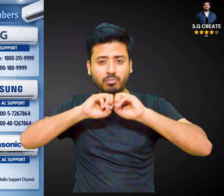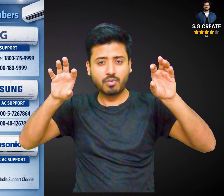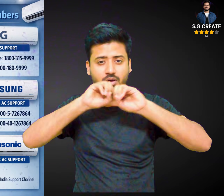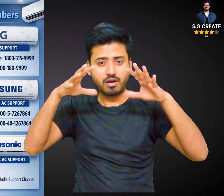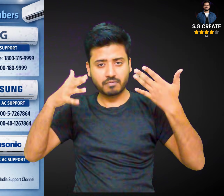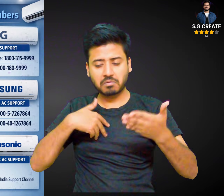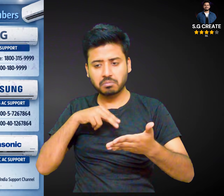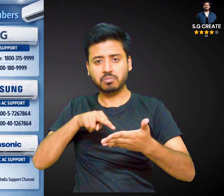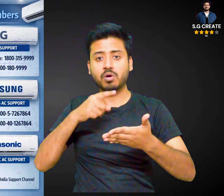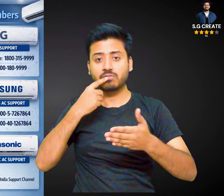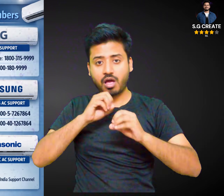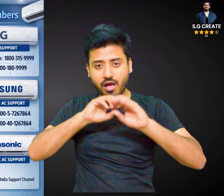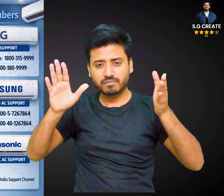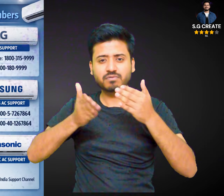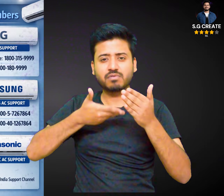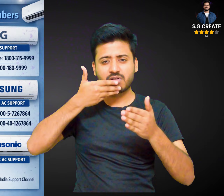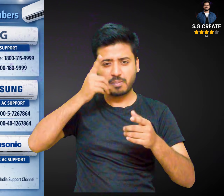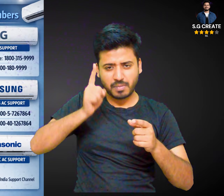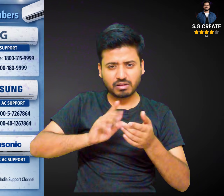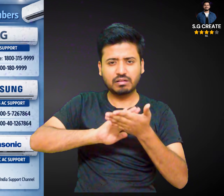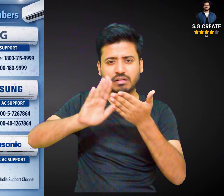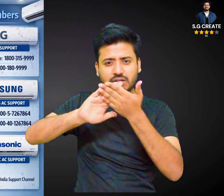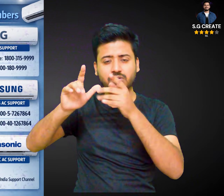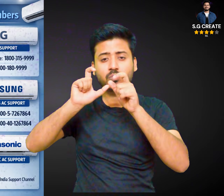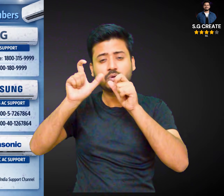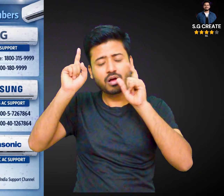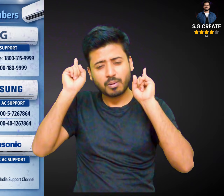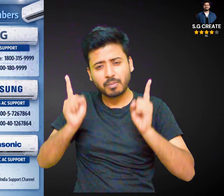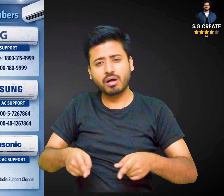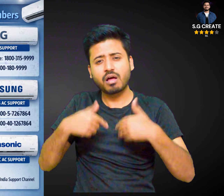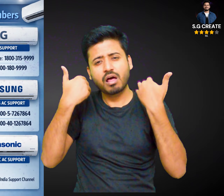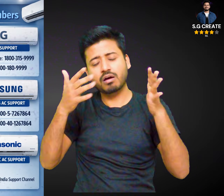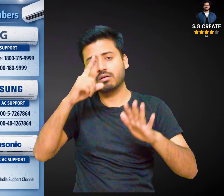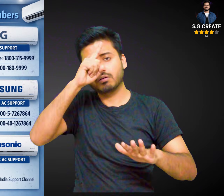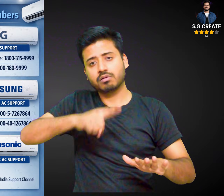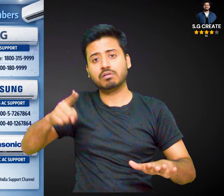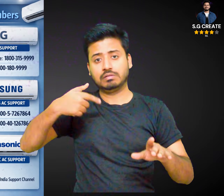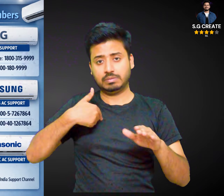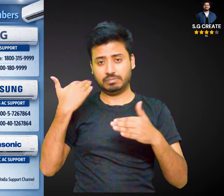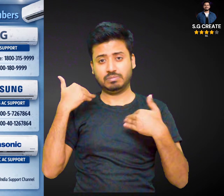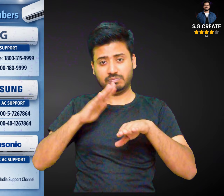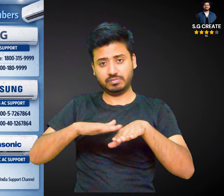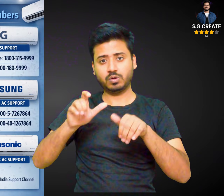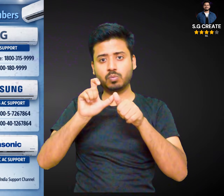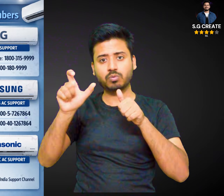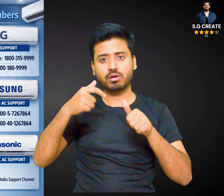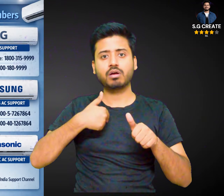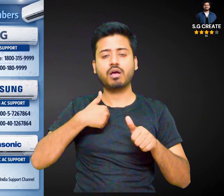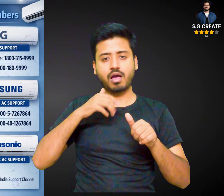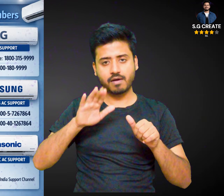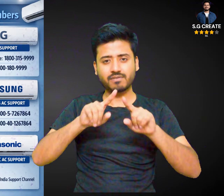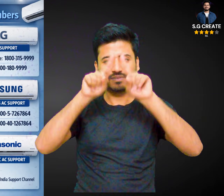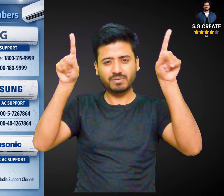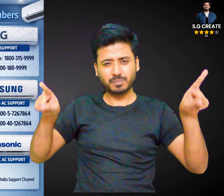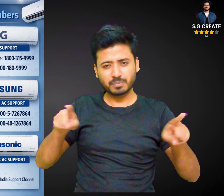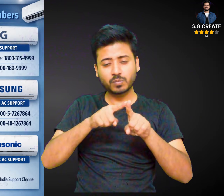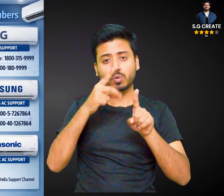through online apps or dedicated helplines. National doorstep service platforms. Urban Company. Bookings and customer assistance